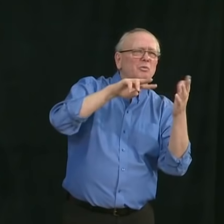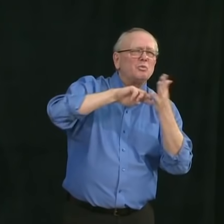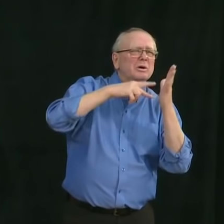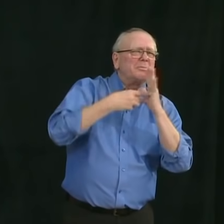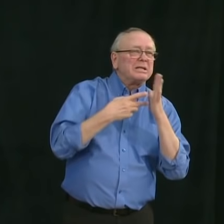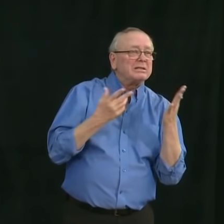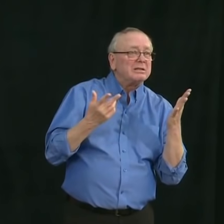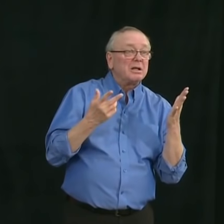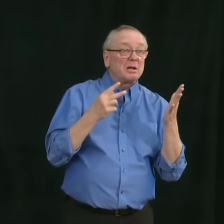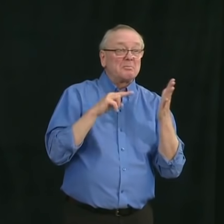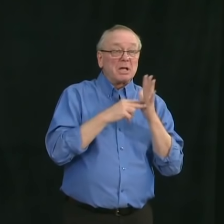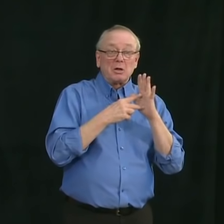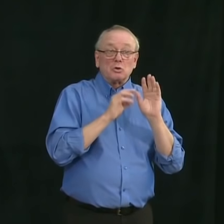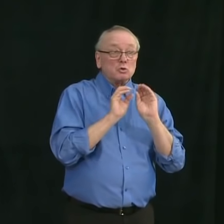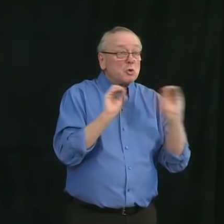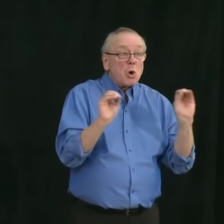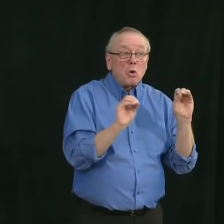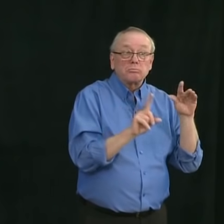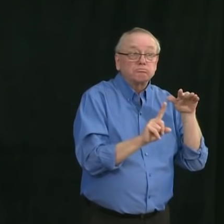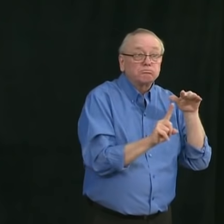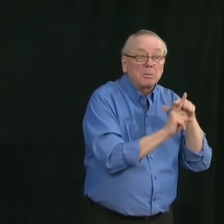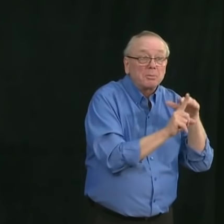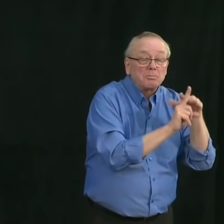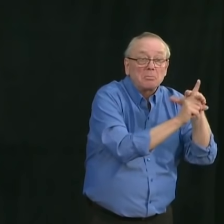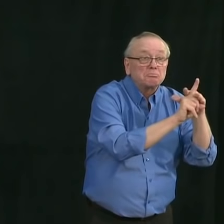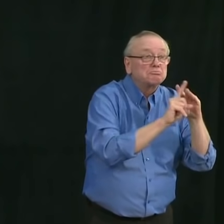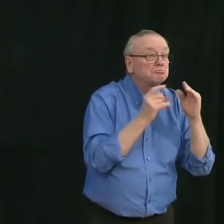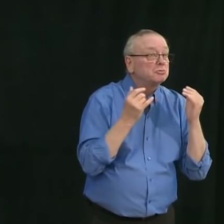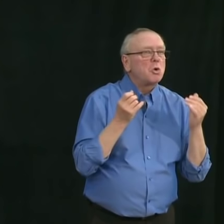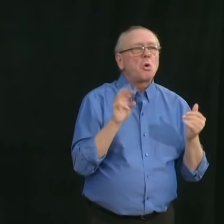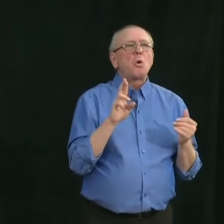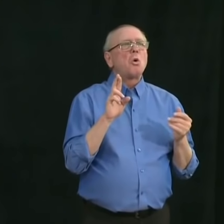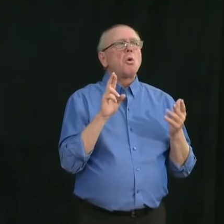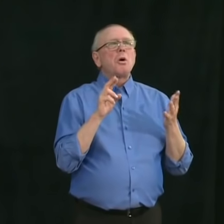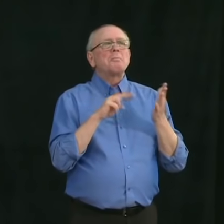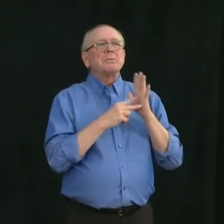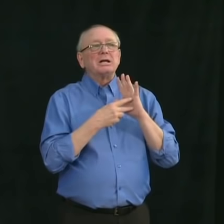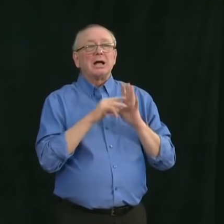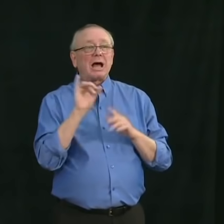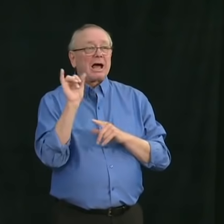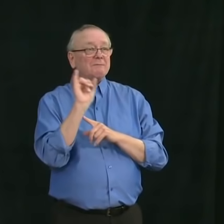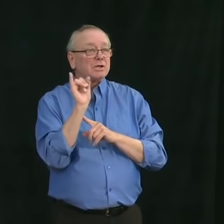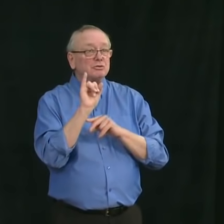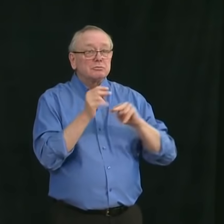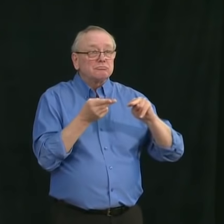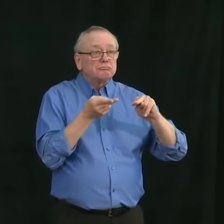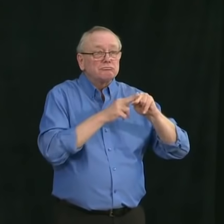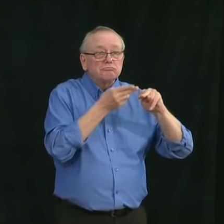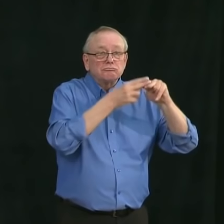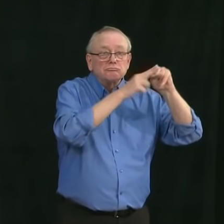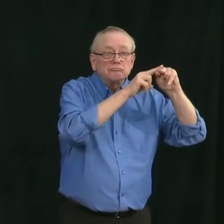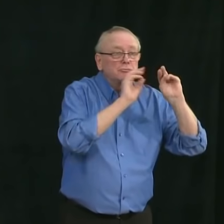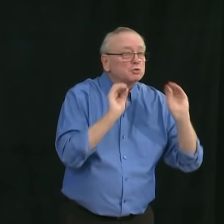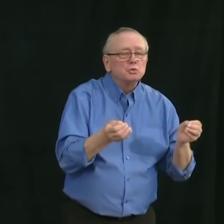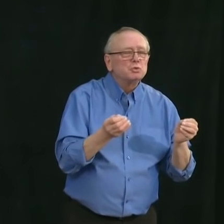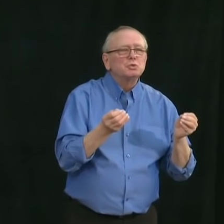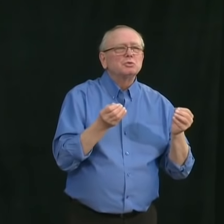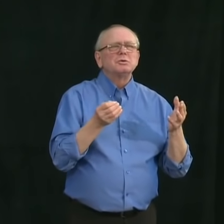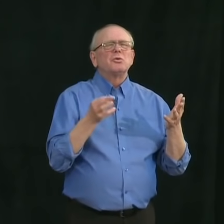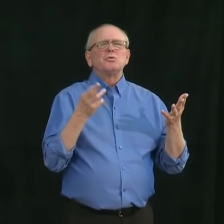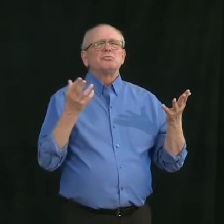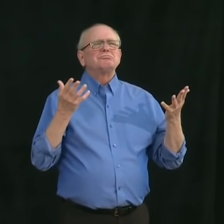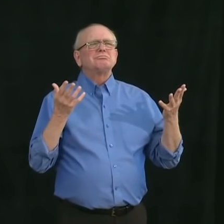if it's that second thing, how close are we to getting to that? So it's absolutely the second thing. I